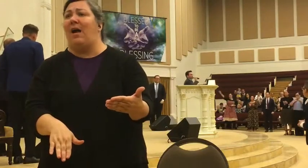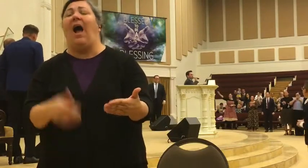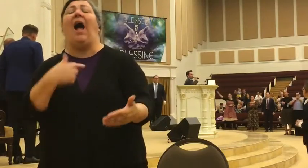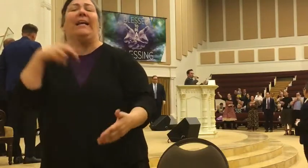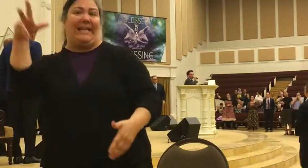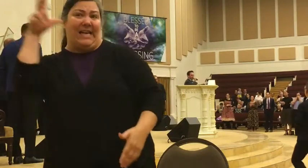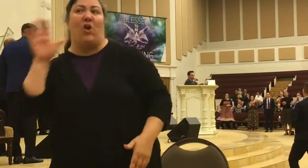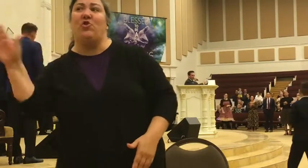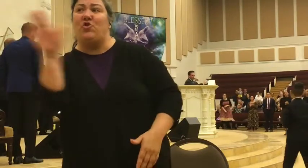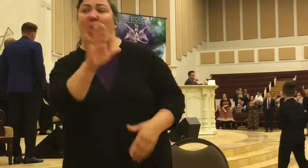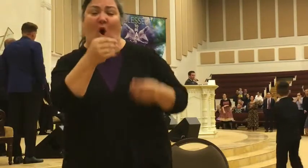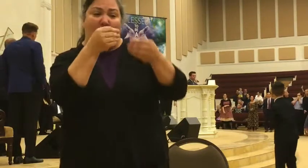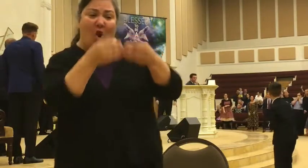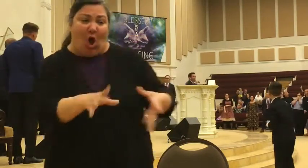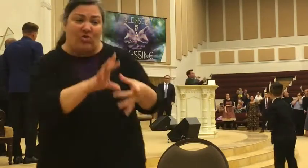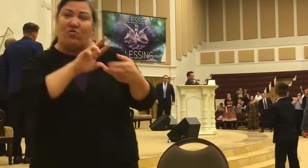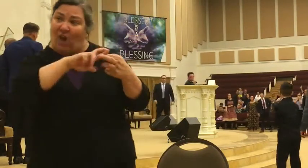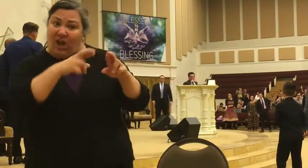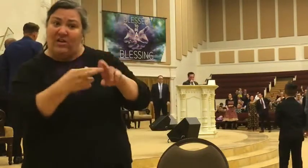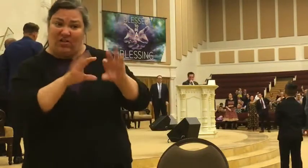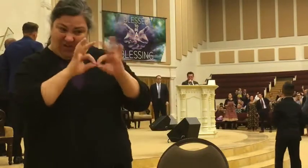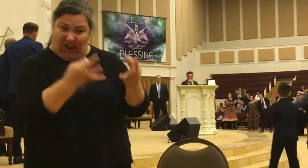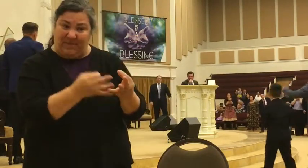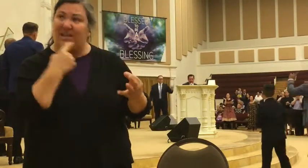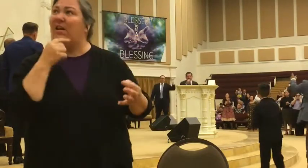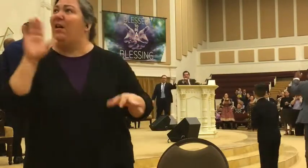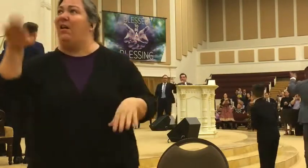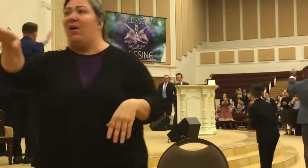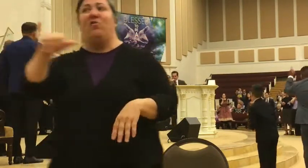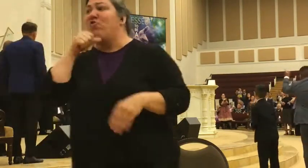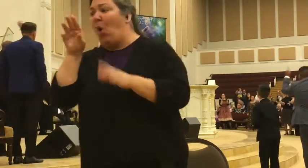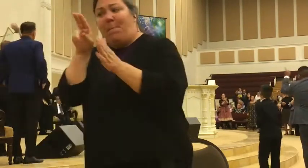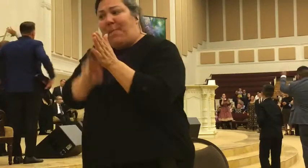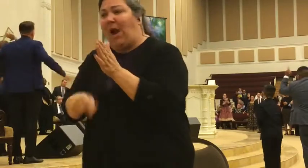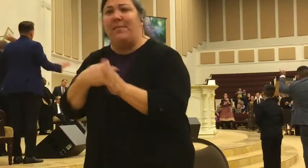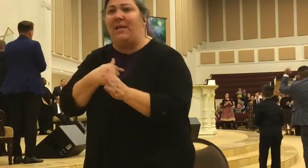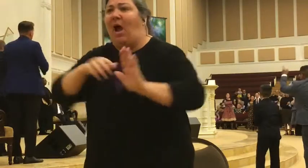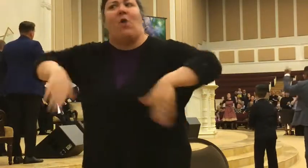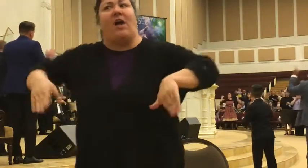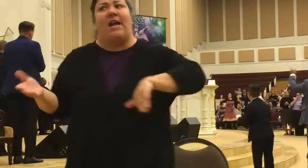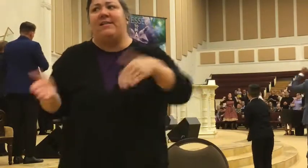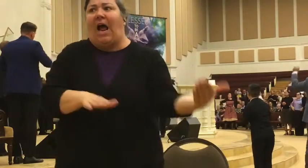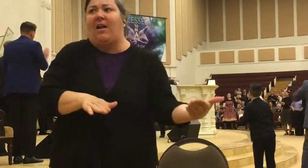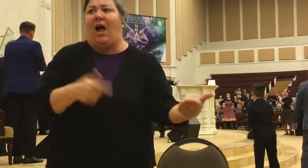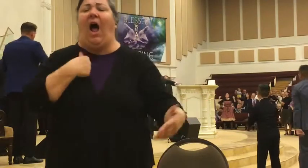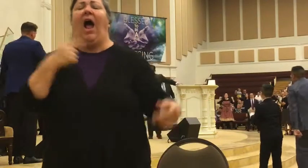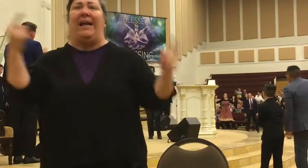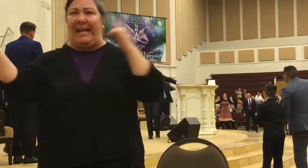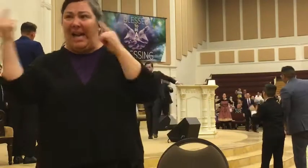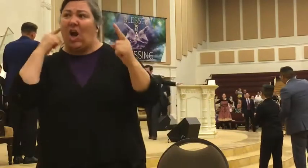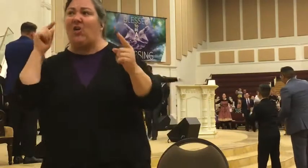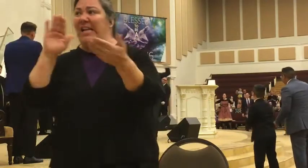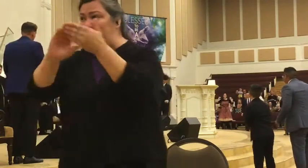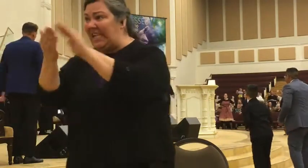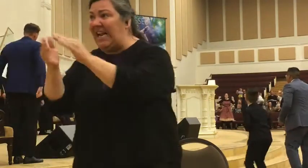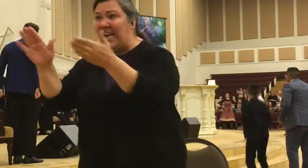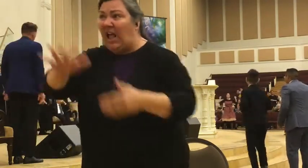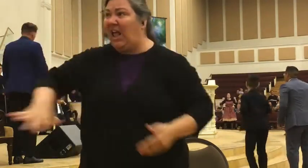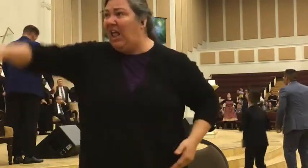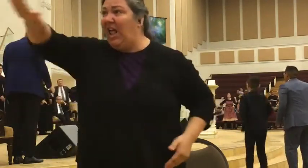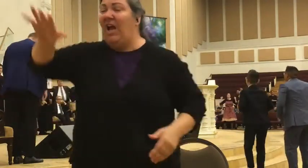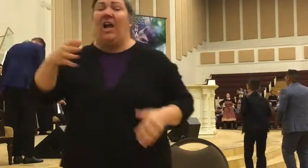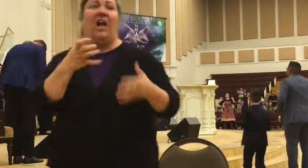I can hear your lost loved ones tonight saying, don't bury me. I'm not dead yet. I can hear this city saying,